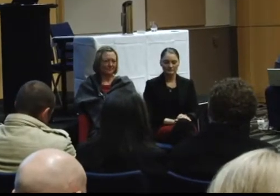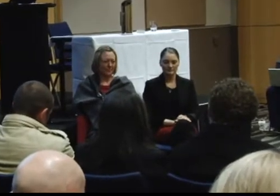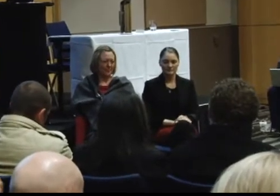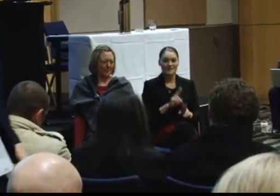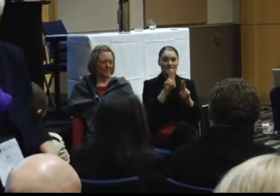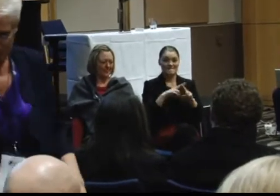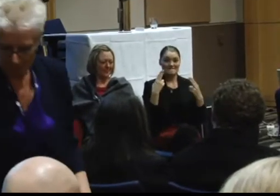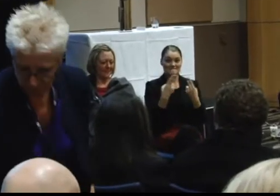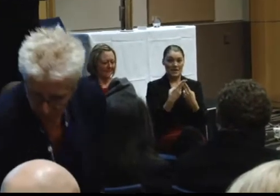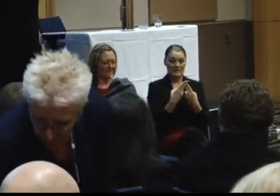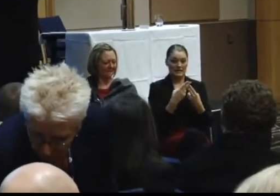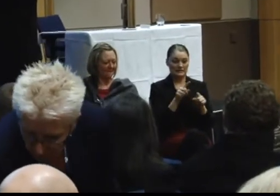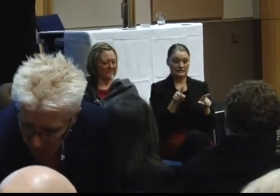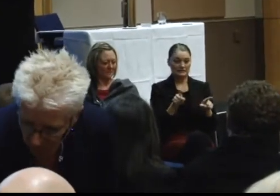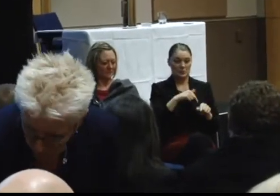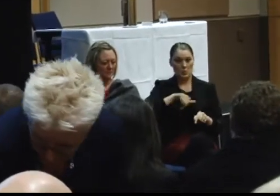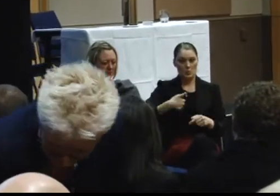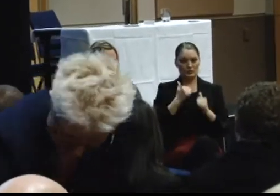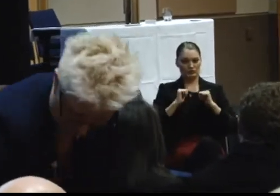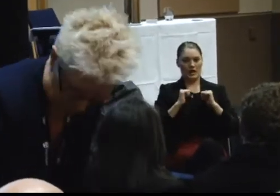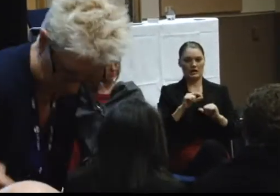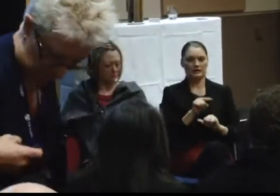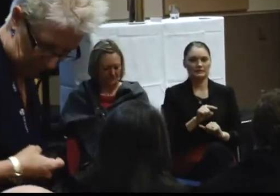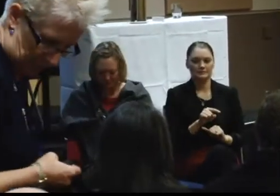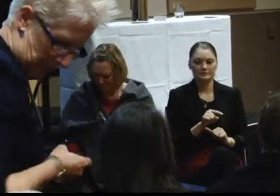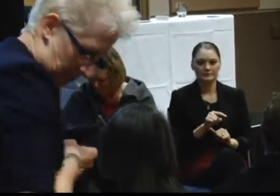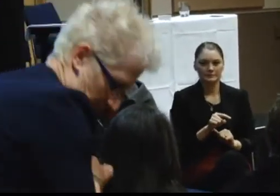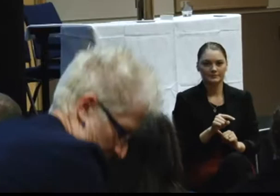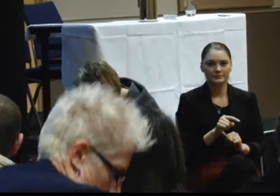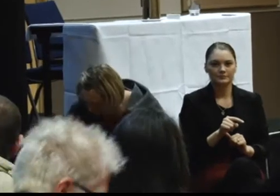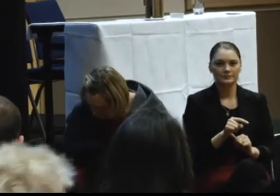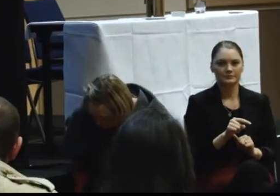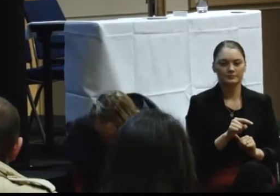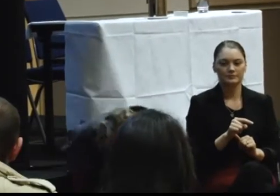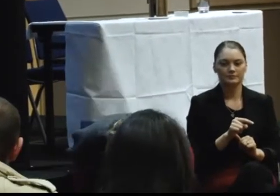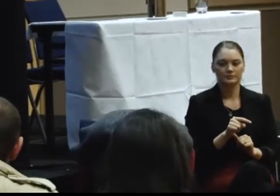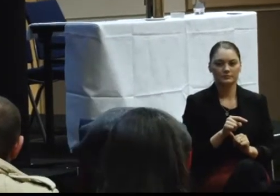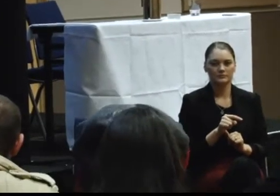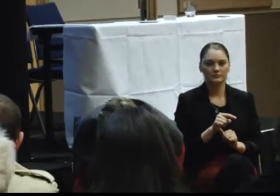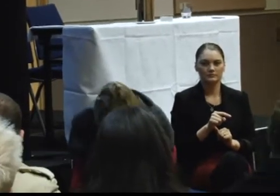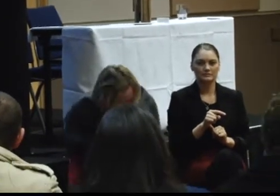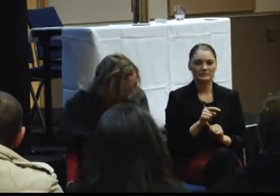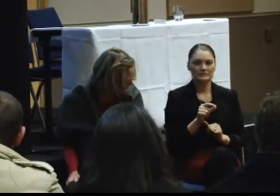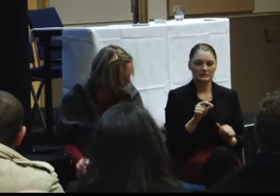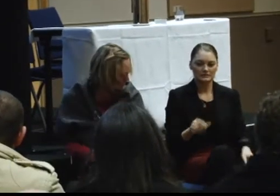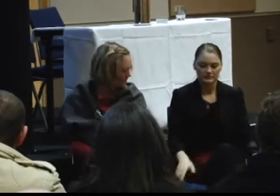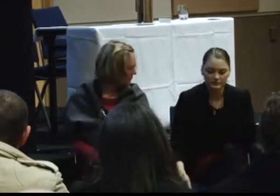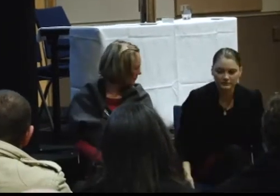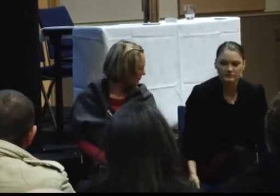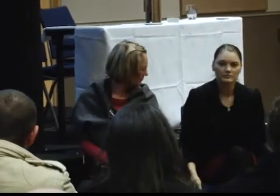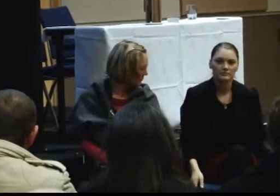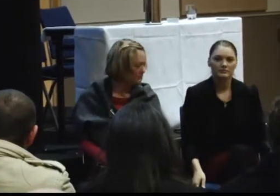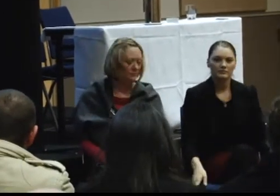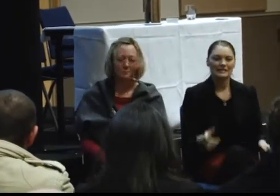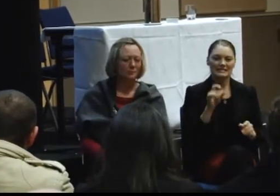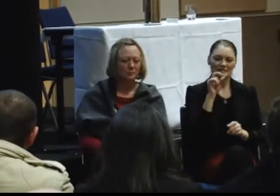The families that we train, is that on? Thank you. The families that we train is slightly different in each region, but basically we